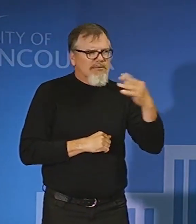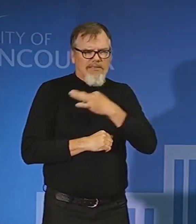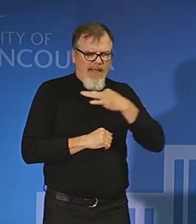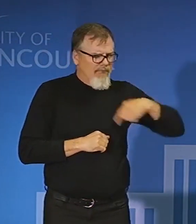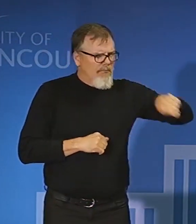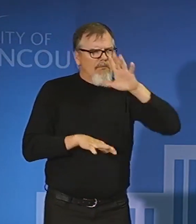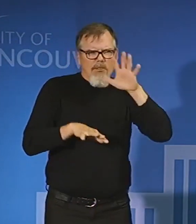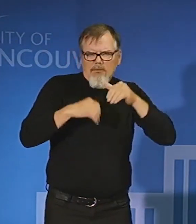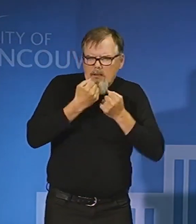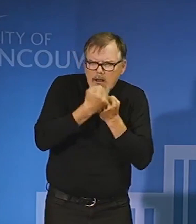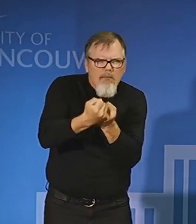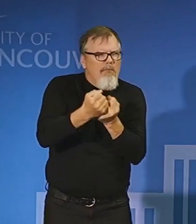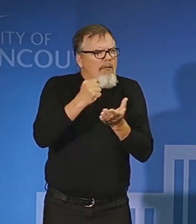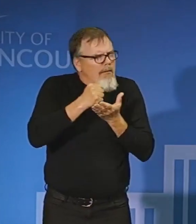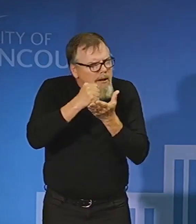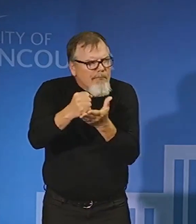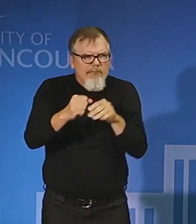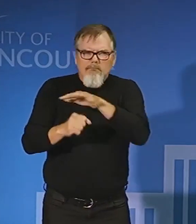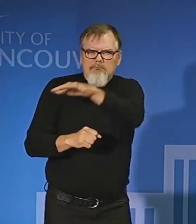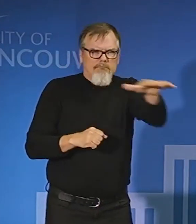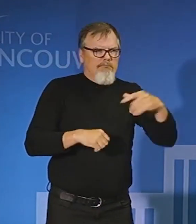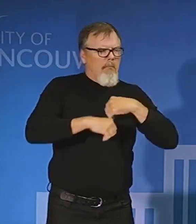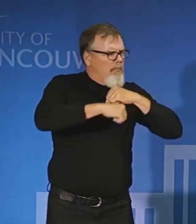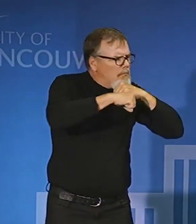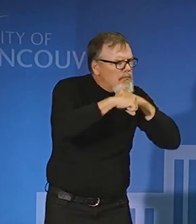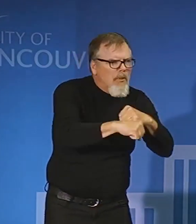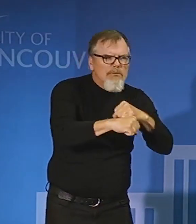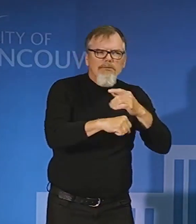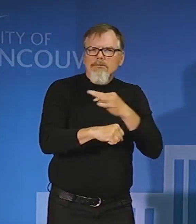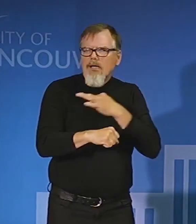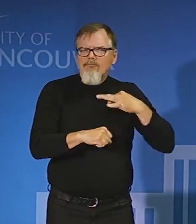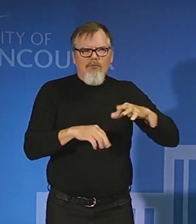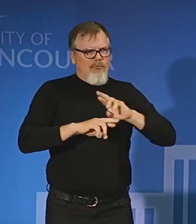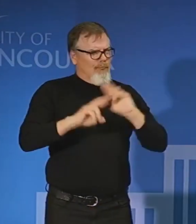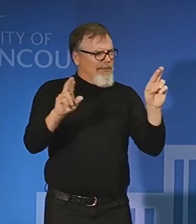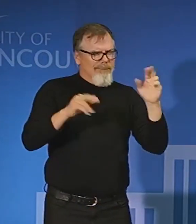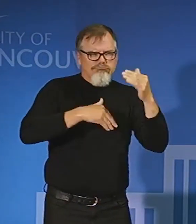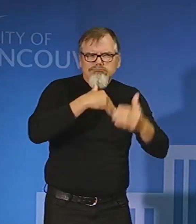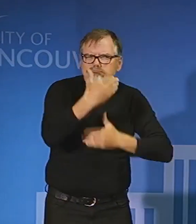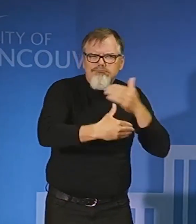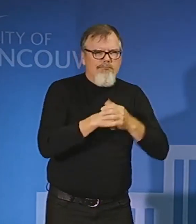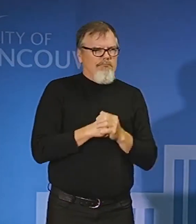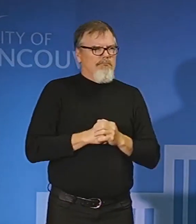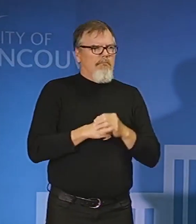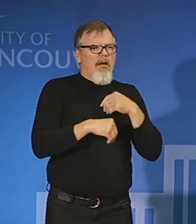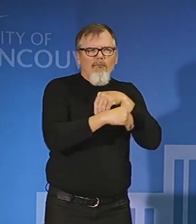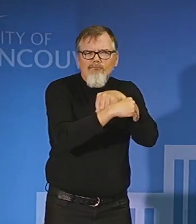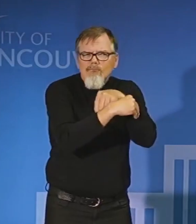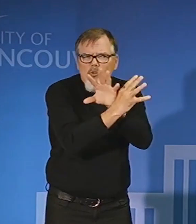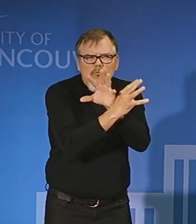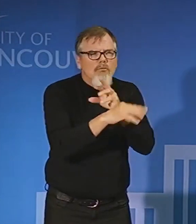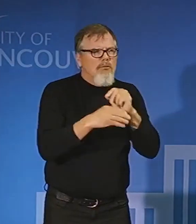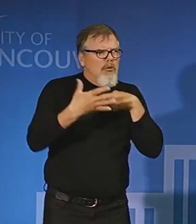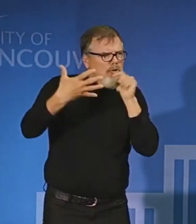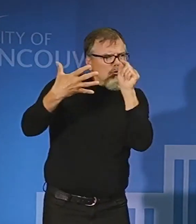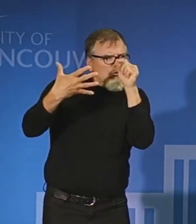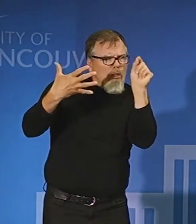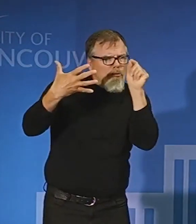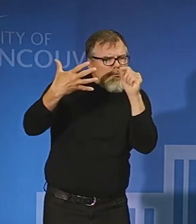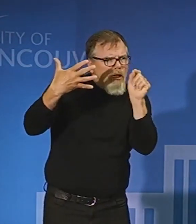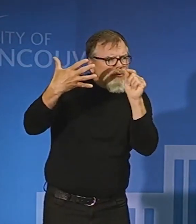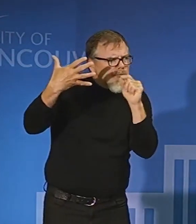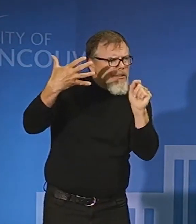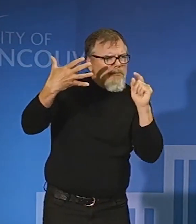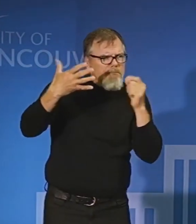protection staff. For example, we have developed some really nice online checklists that small businesses, small restaurants, or personal